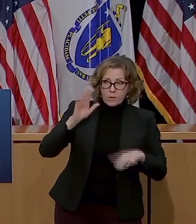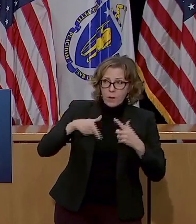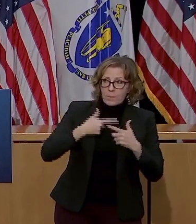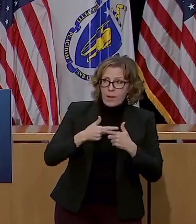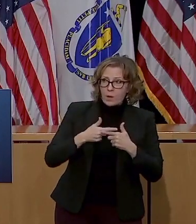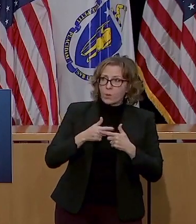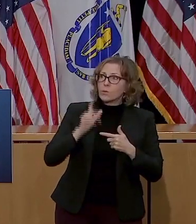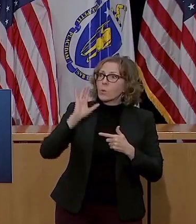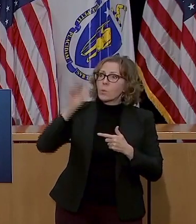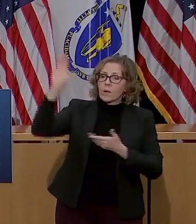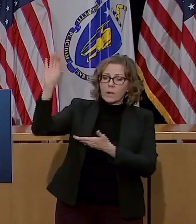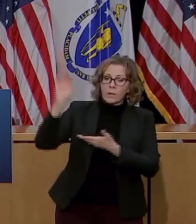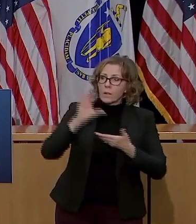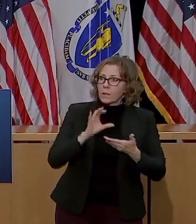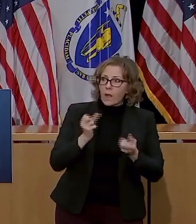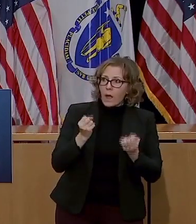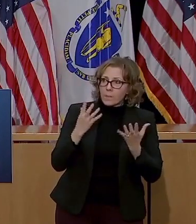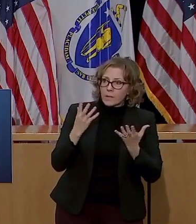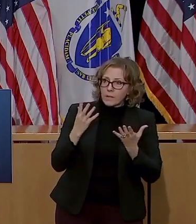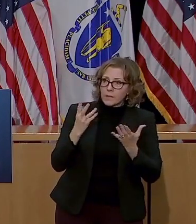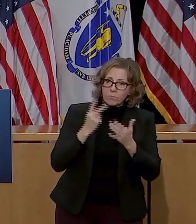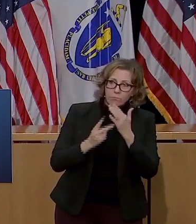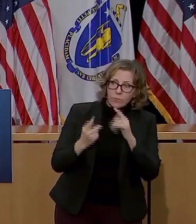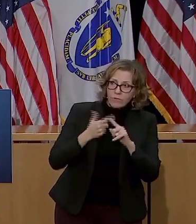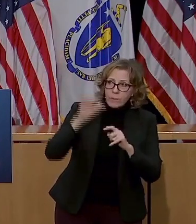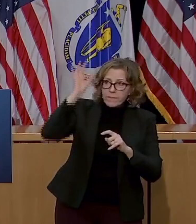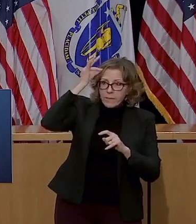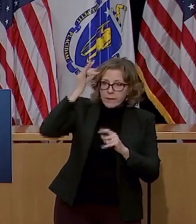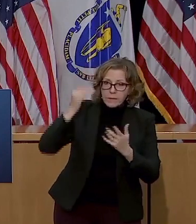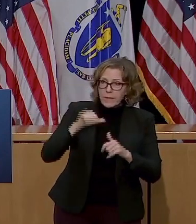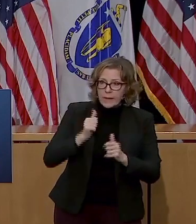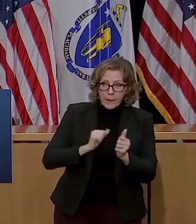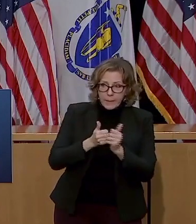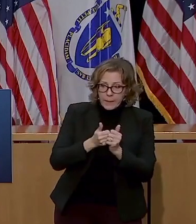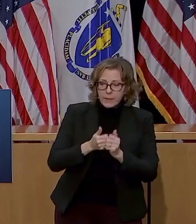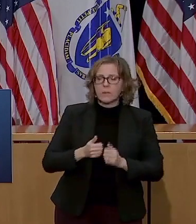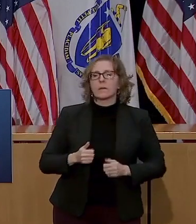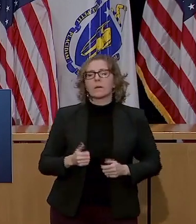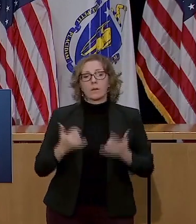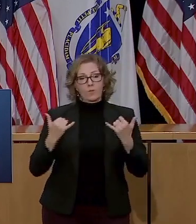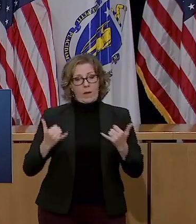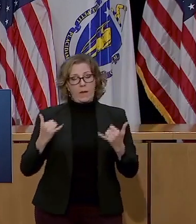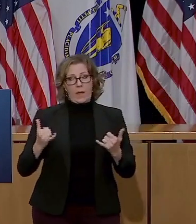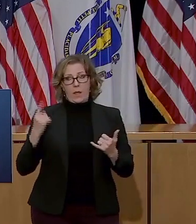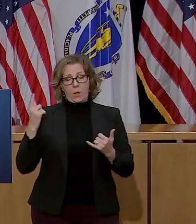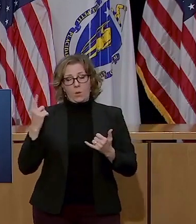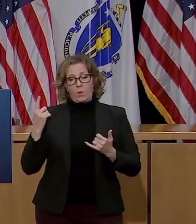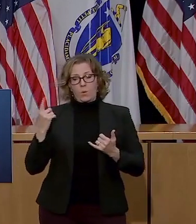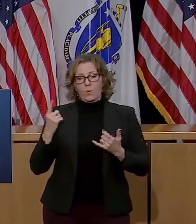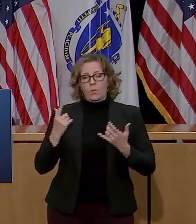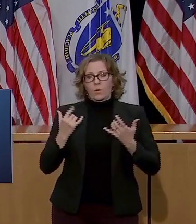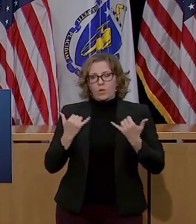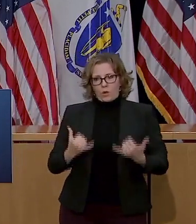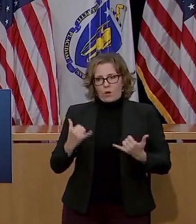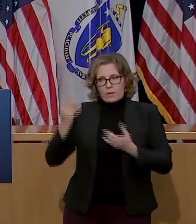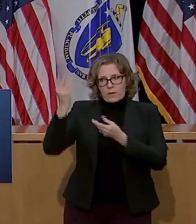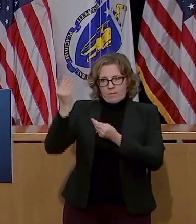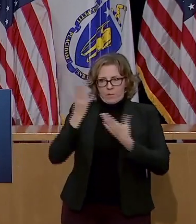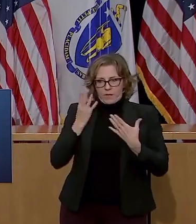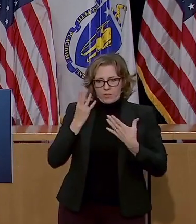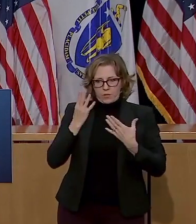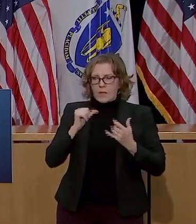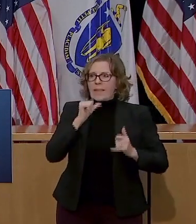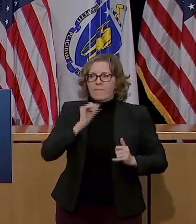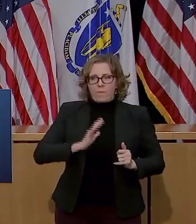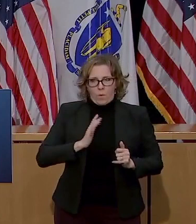Massachusetts? The only update we have from the administration at this point is sort of an informal one, which is that they are currently